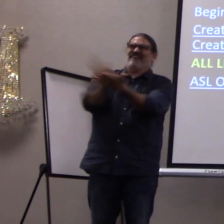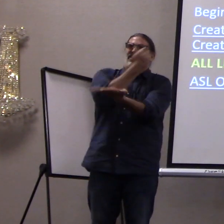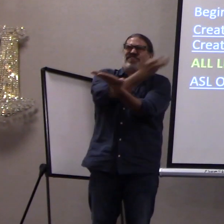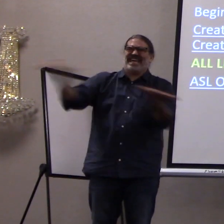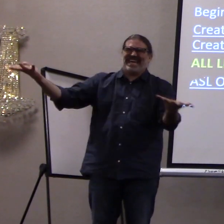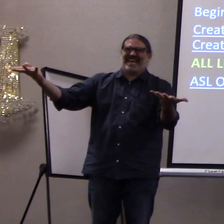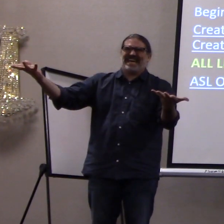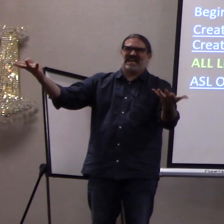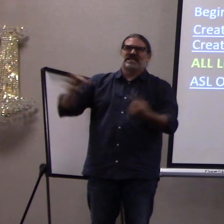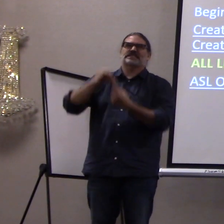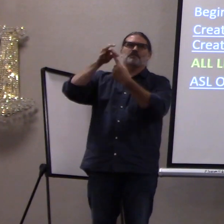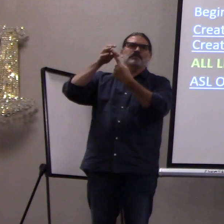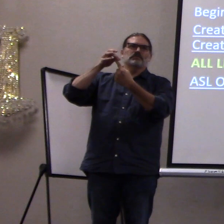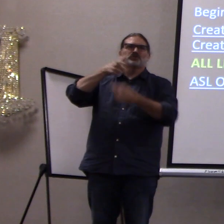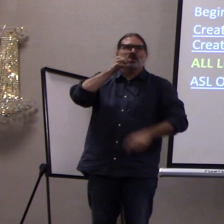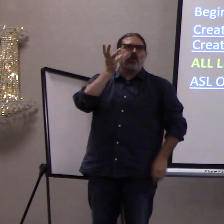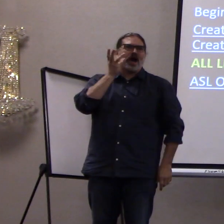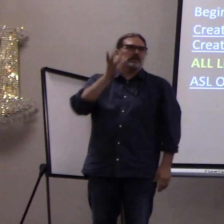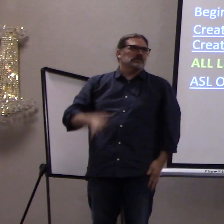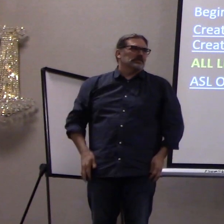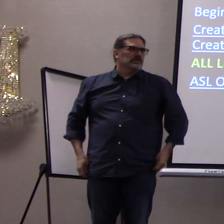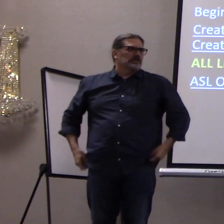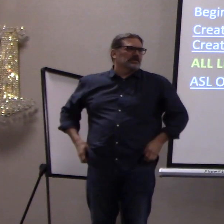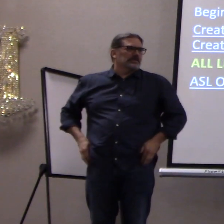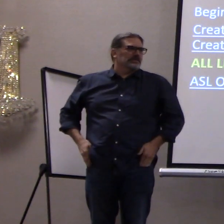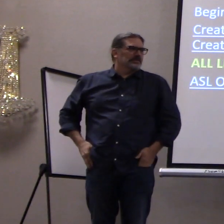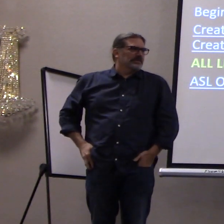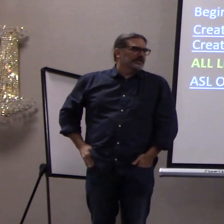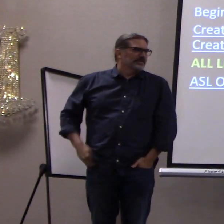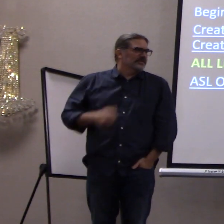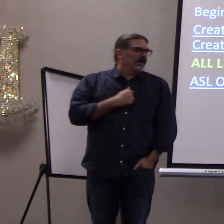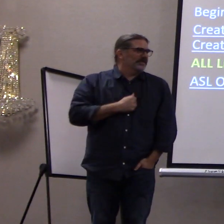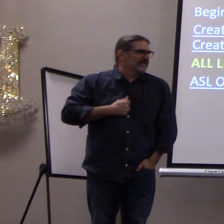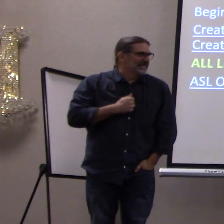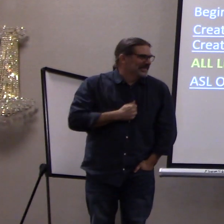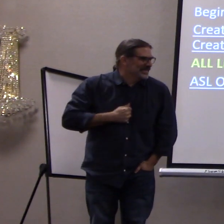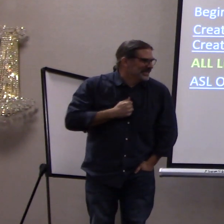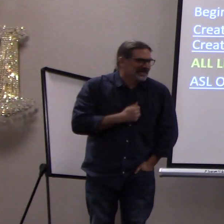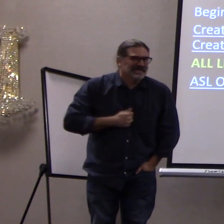I'm going to be teaching everything, except we're not going to be drinking wine.